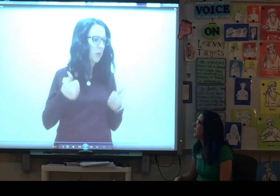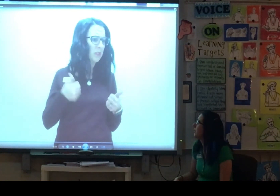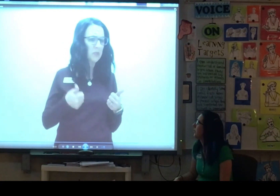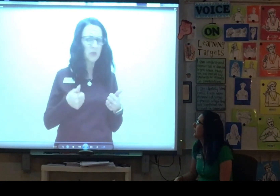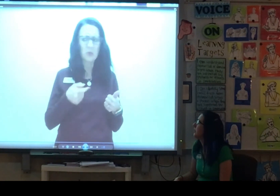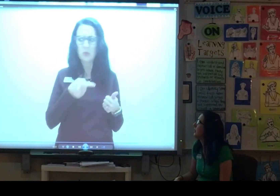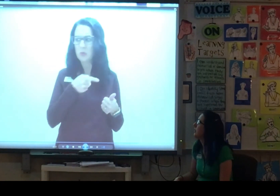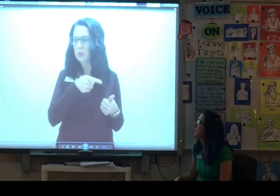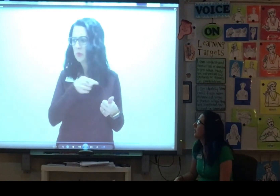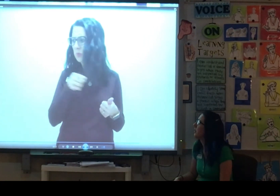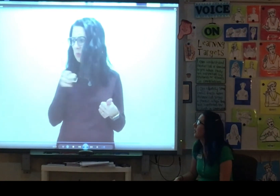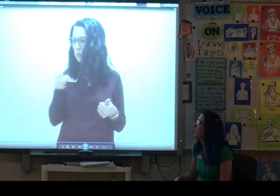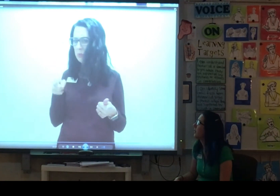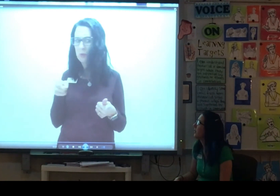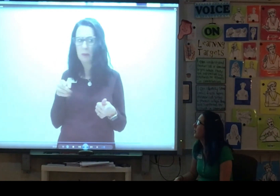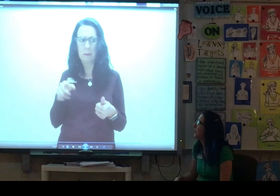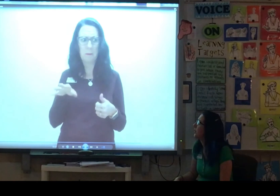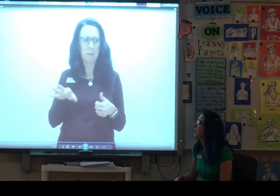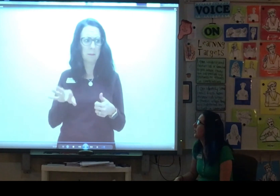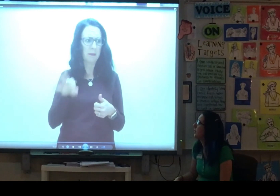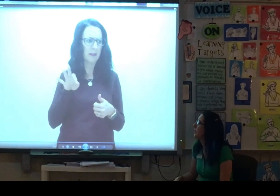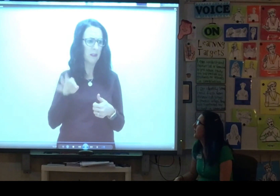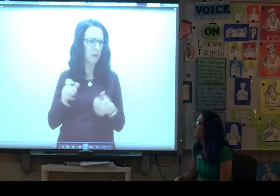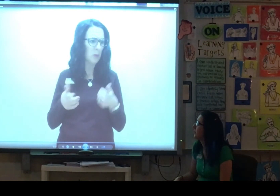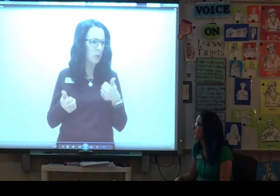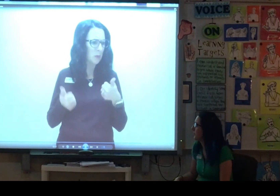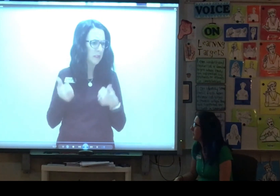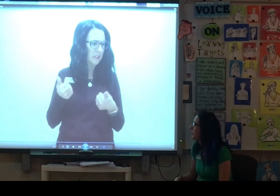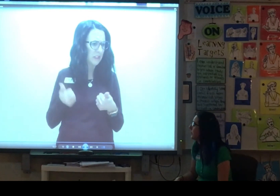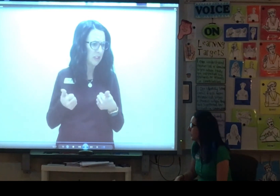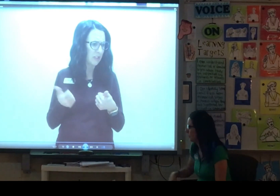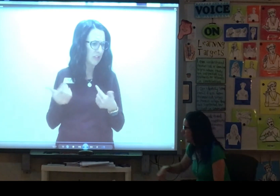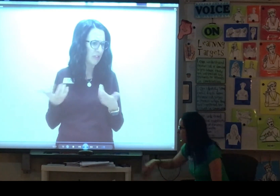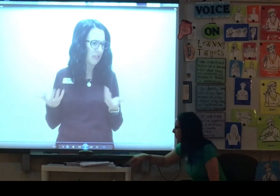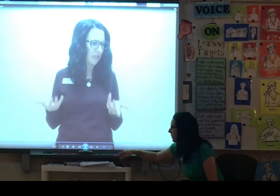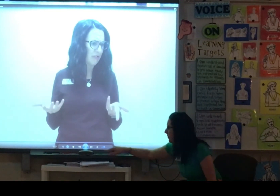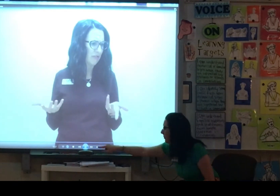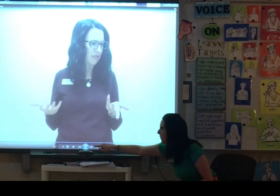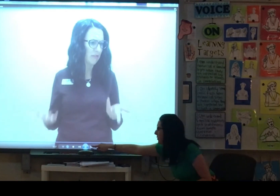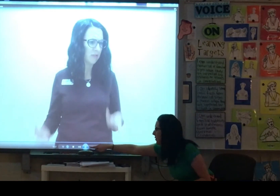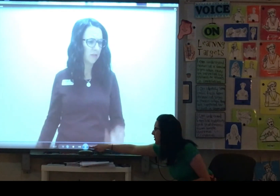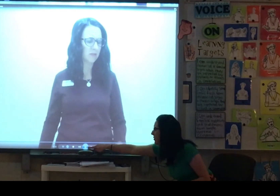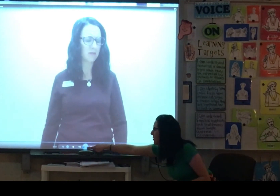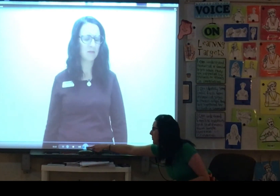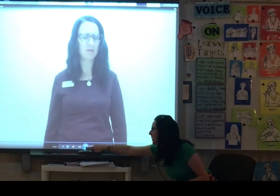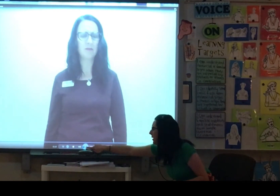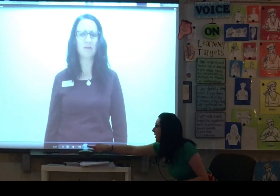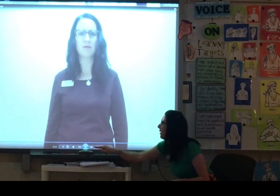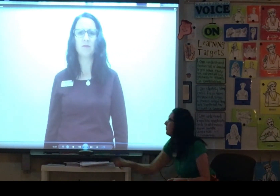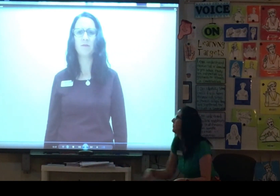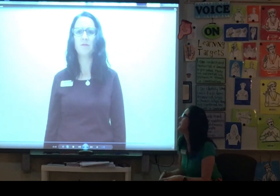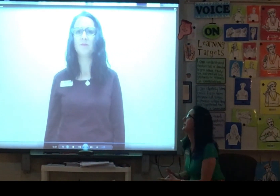Which one one you pick? Which one did you pick?